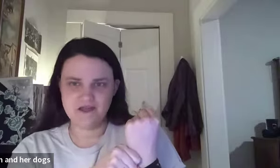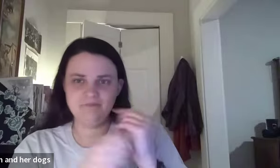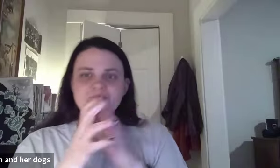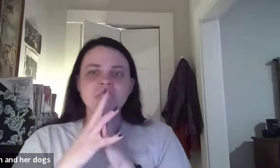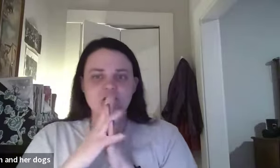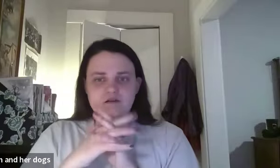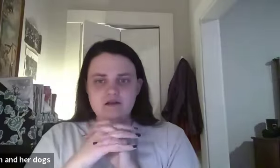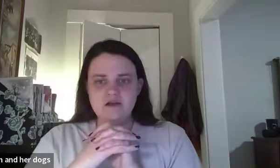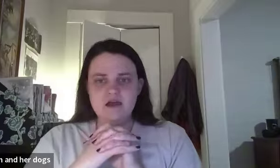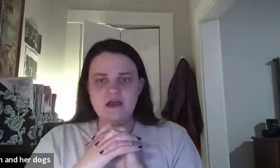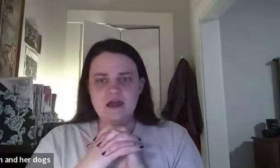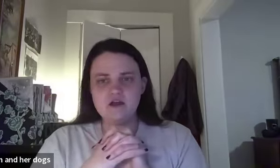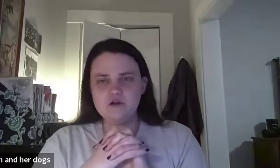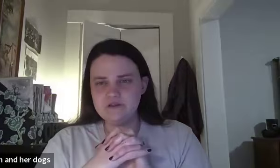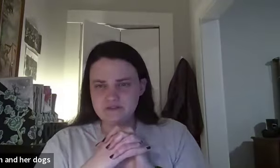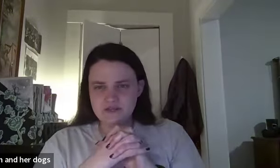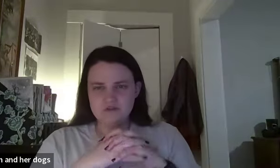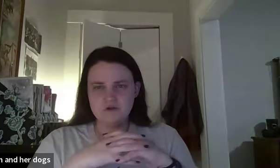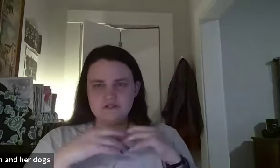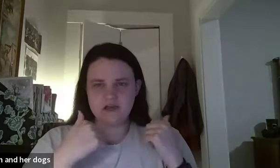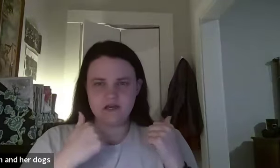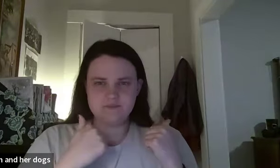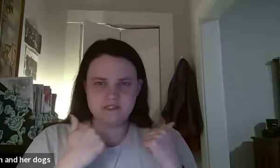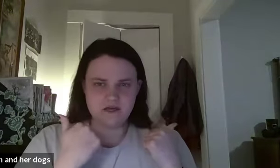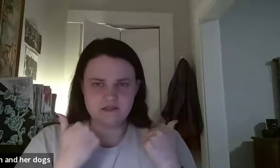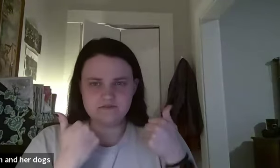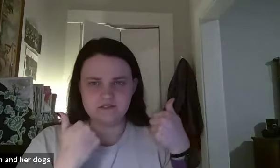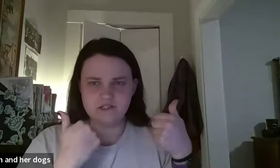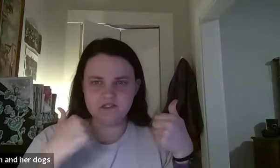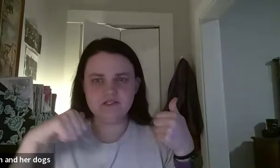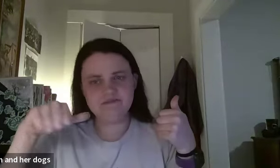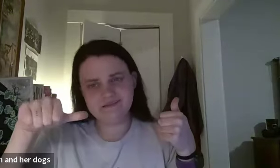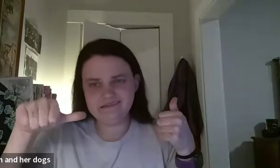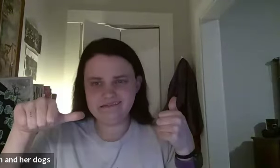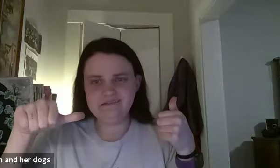Okay. All right. How are we feeling with our time signs? Feeling good? Feeling, oh,